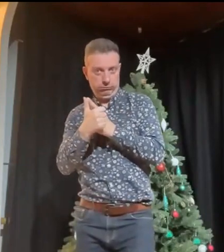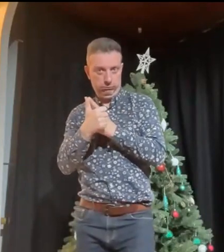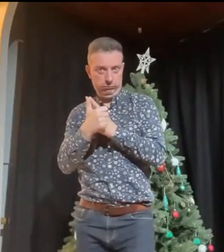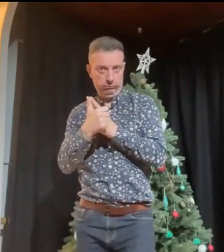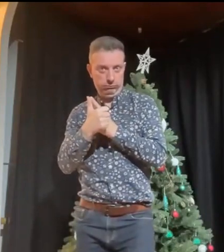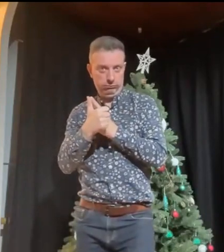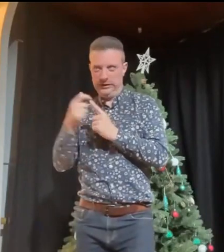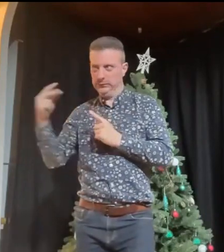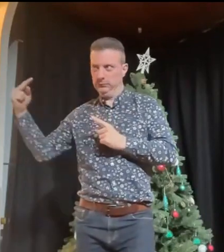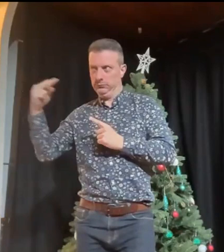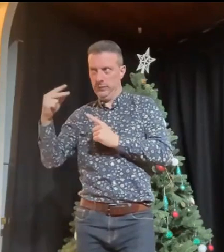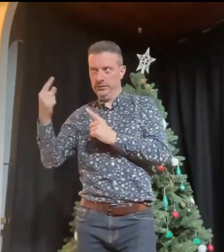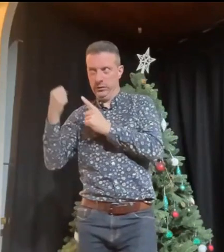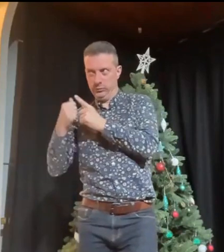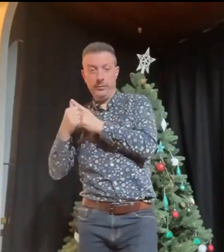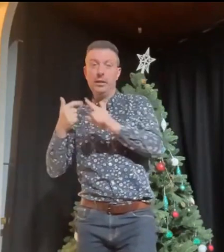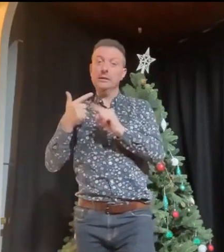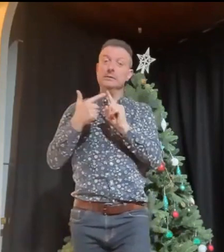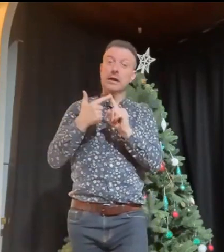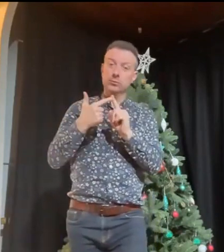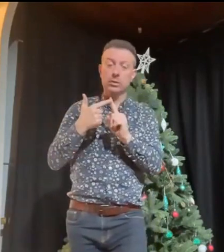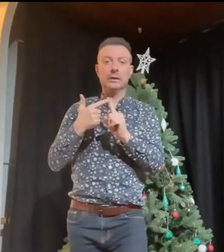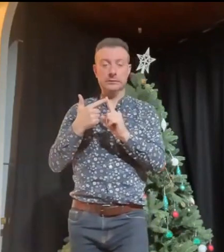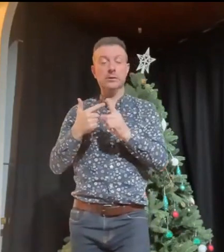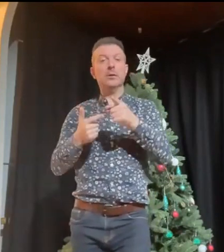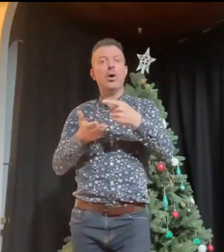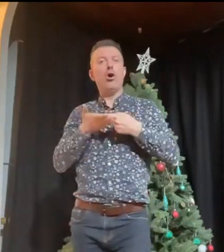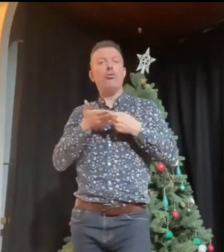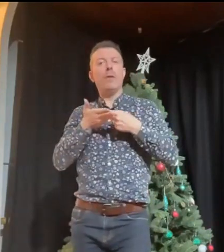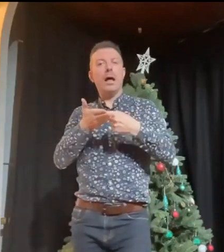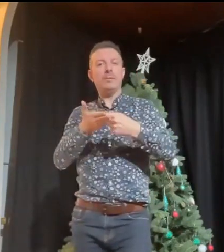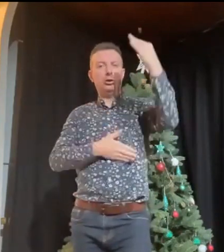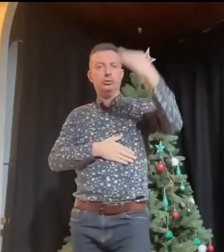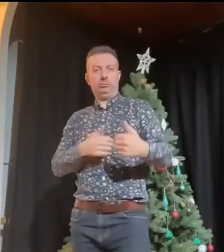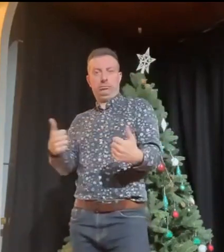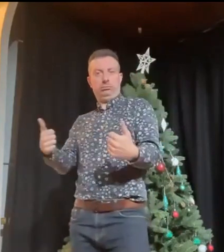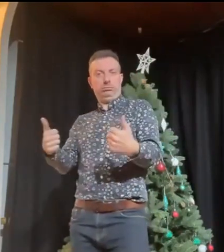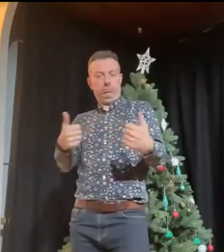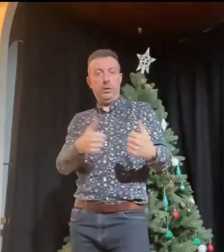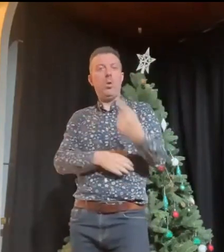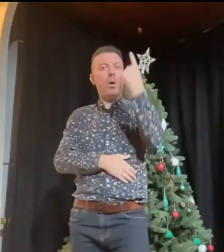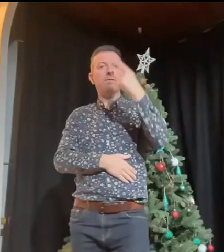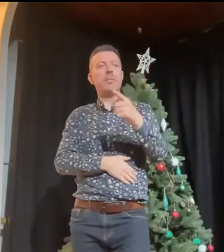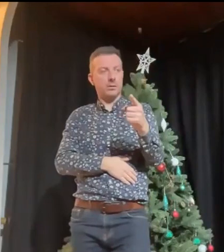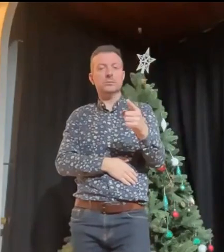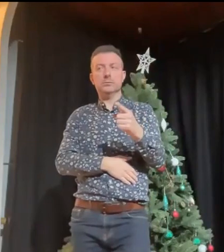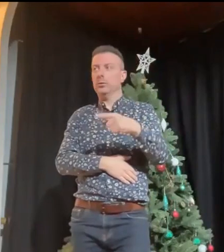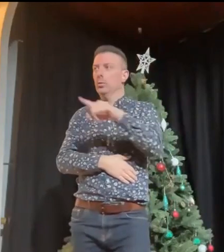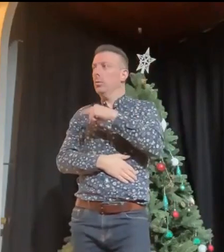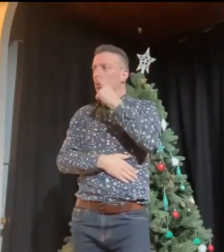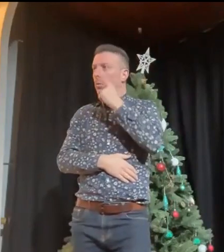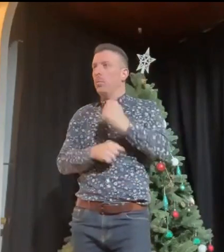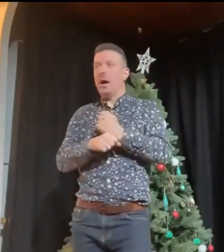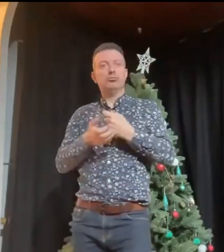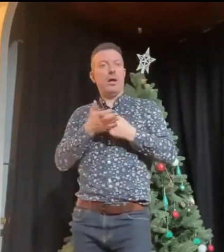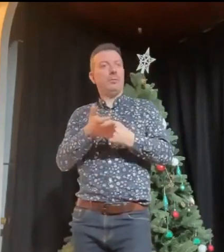my first question, is how did it get its amber status? Where does that perception come from? My second question is around the